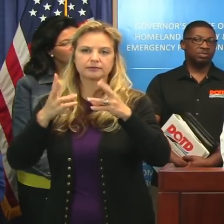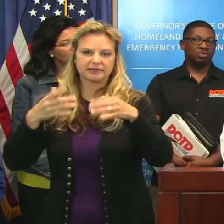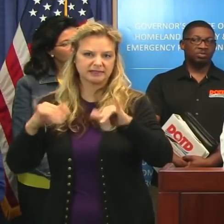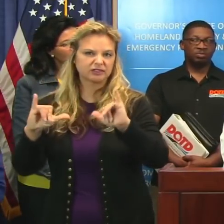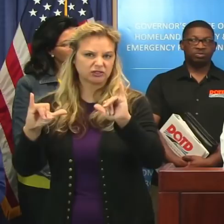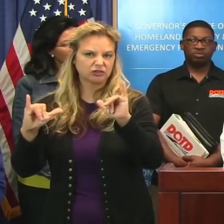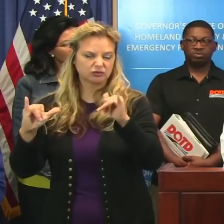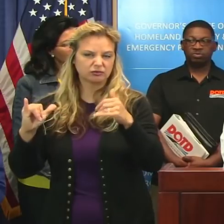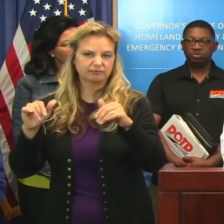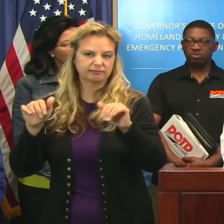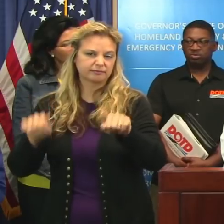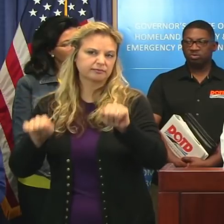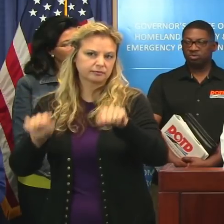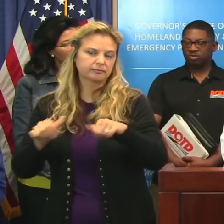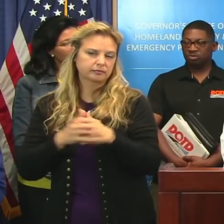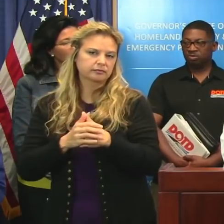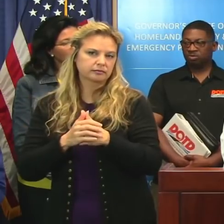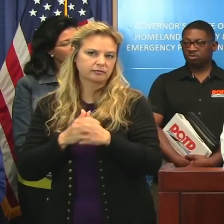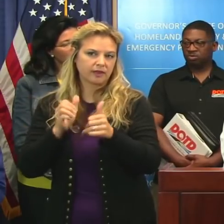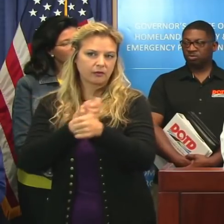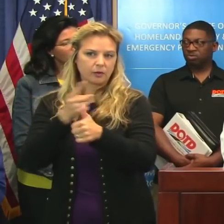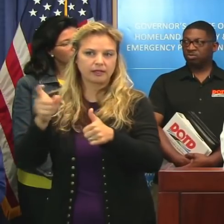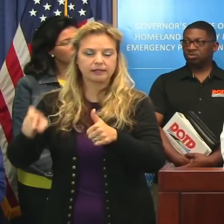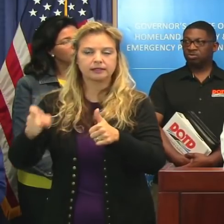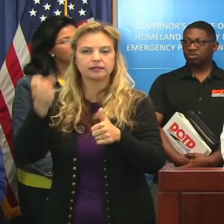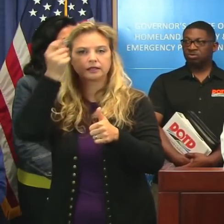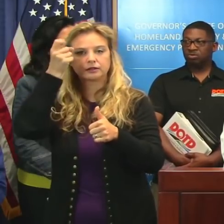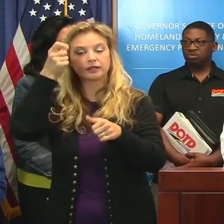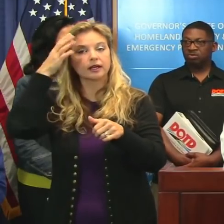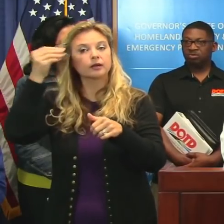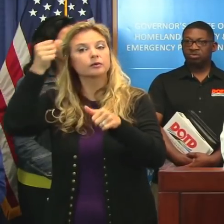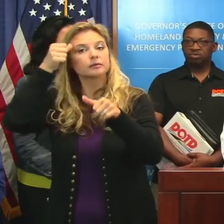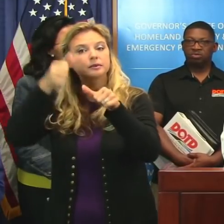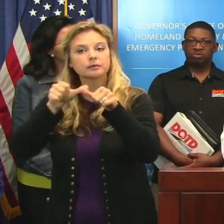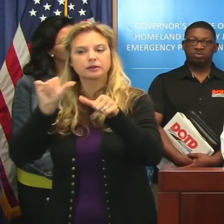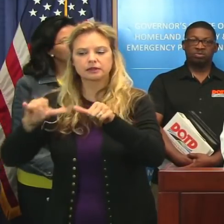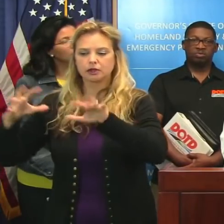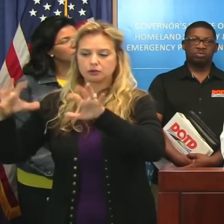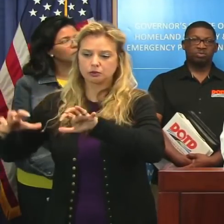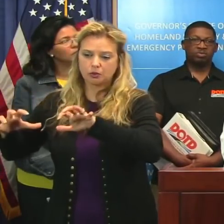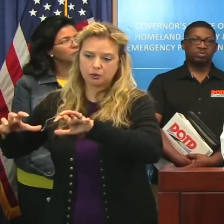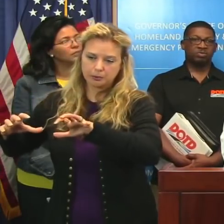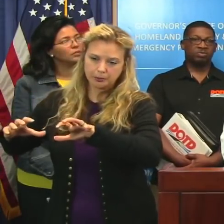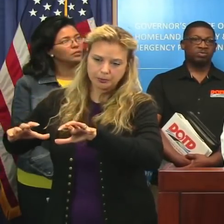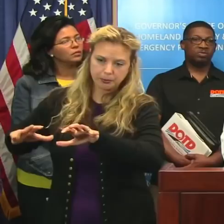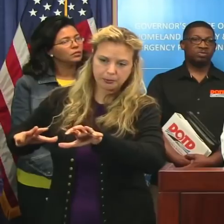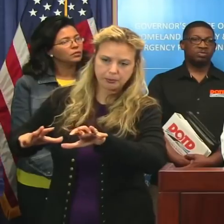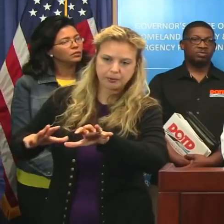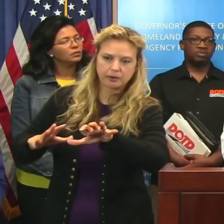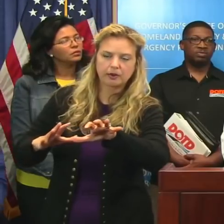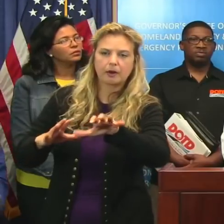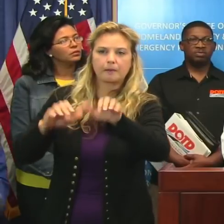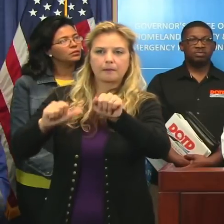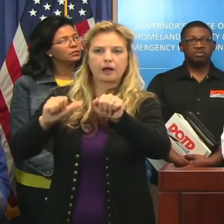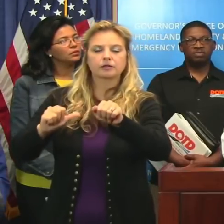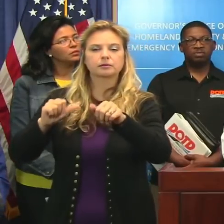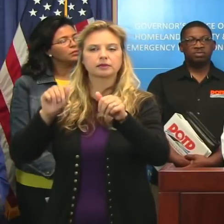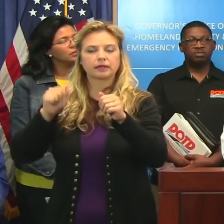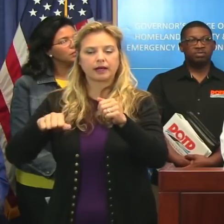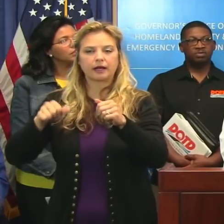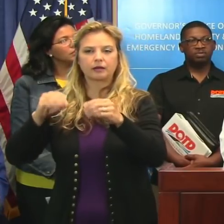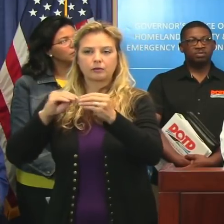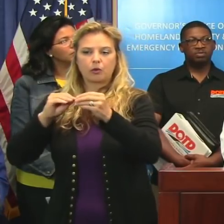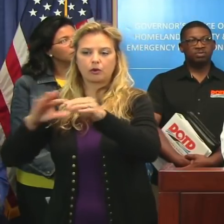and it is critically important for everyone to remember that this storm has every possibility to track further in our